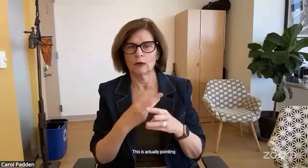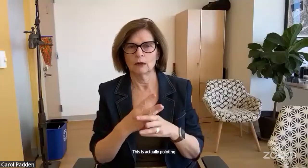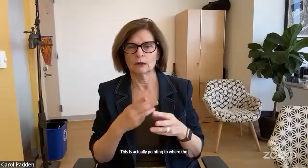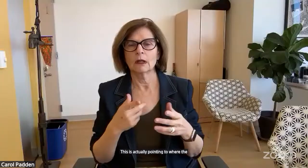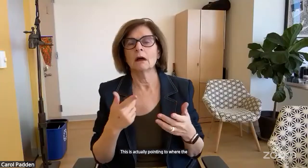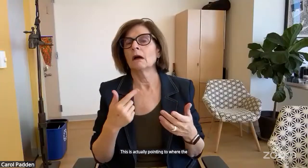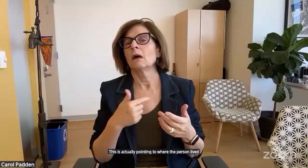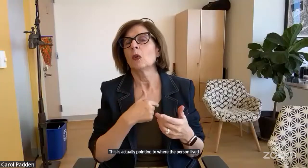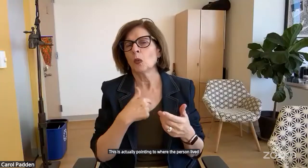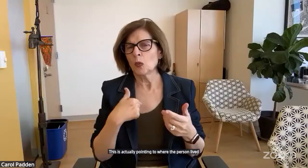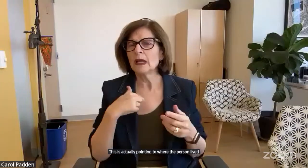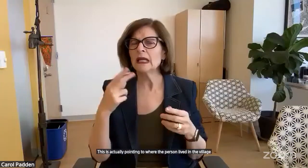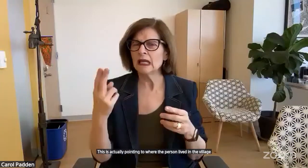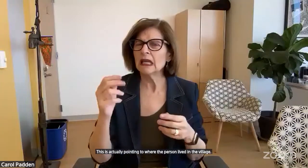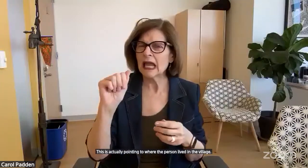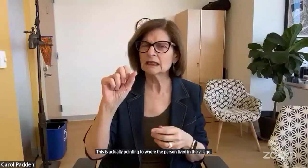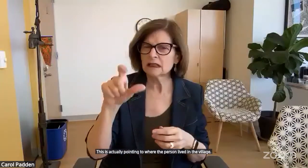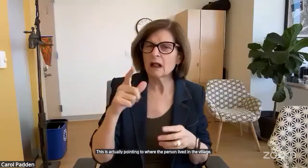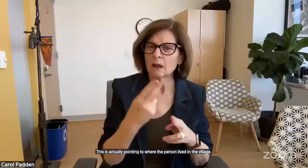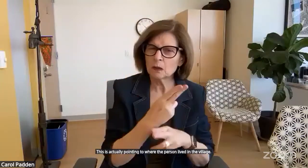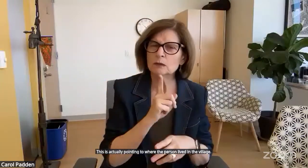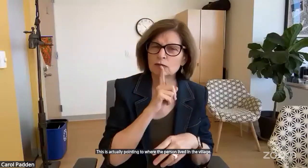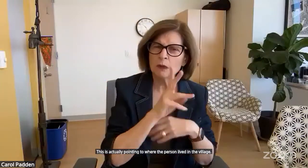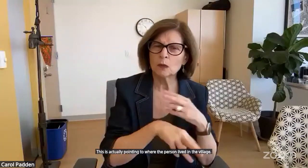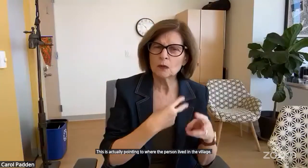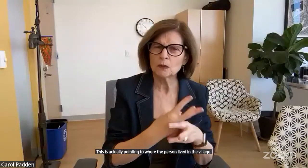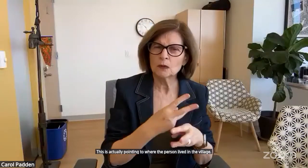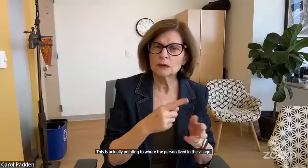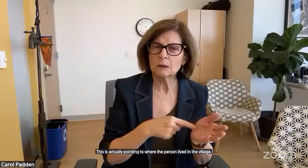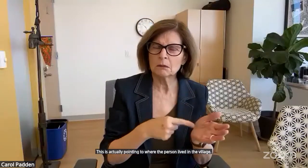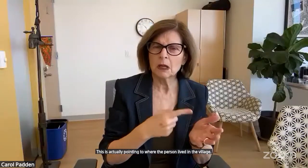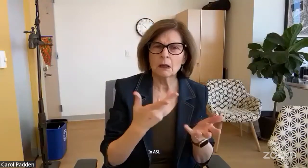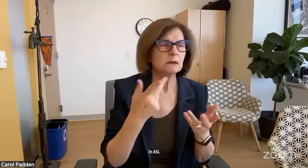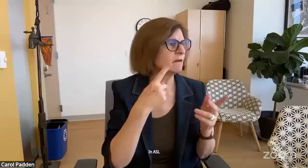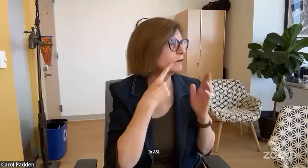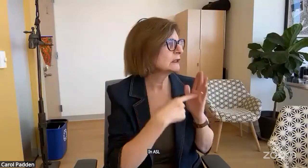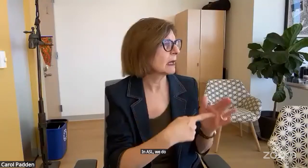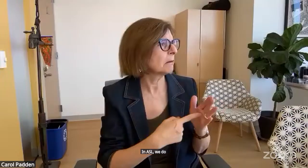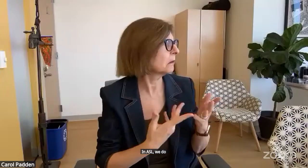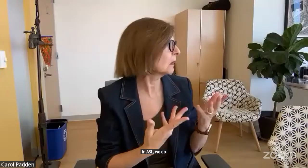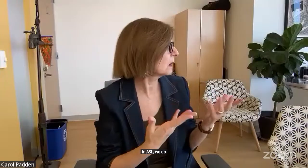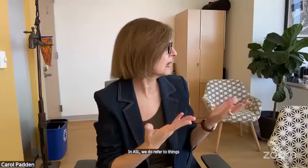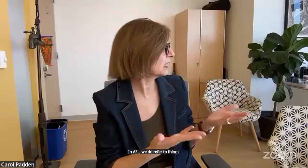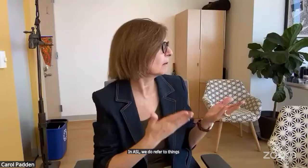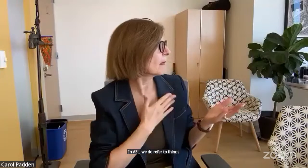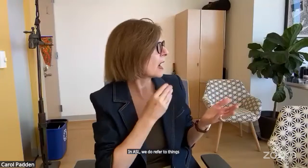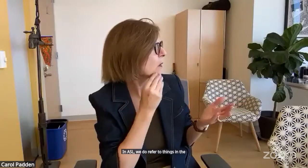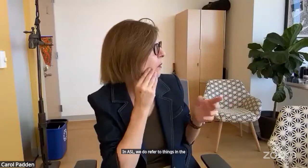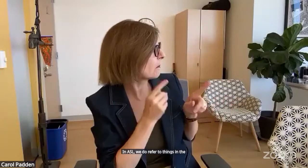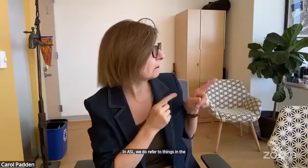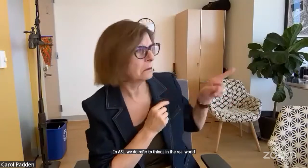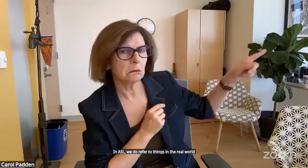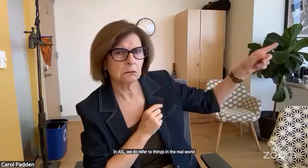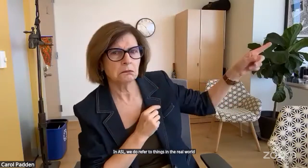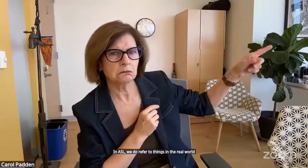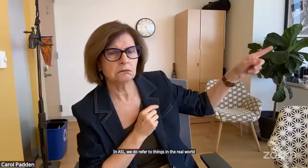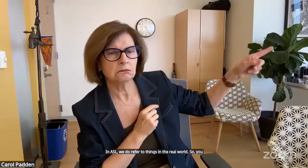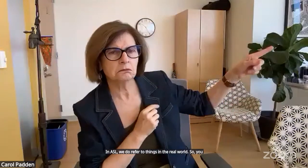lived in the village. In ASL, we do refer to things in the real world. So, I would say